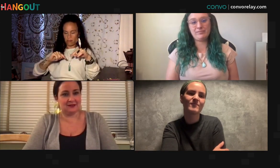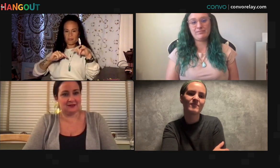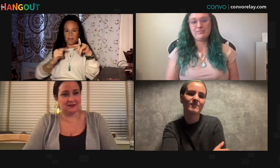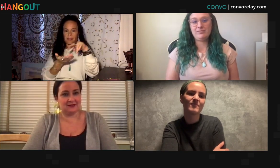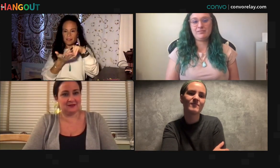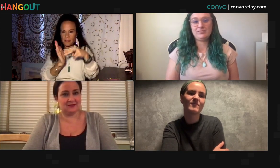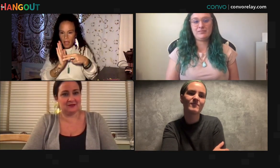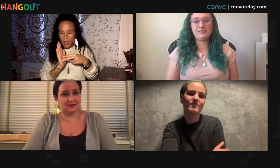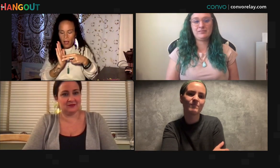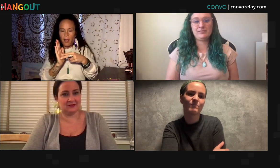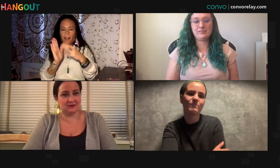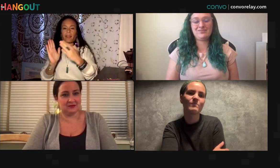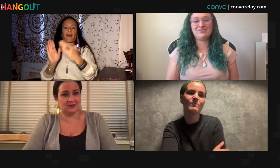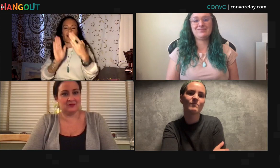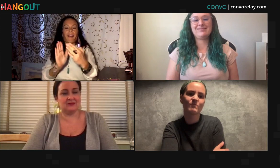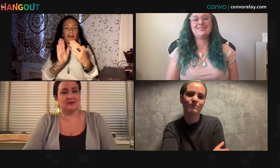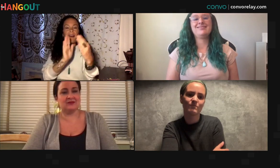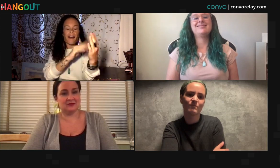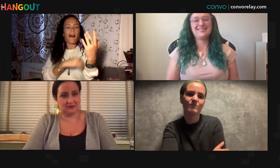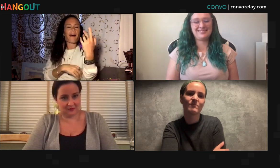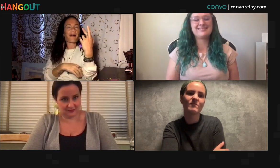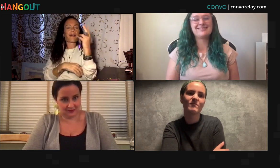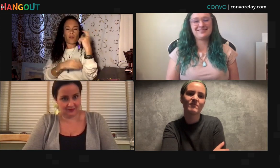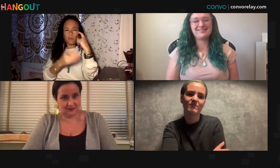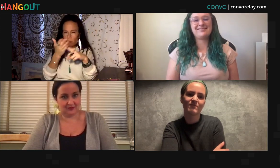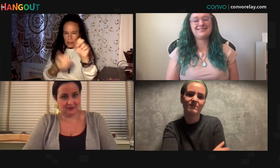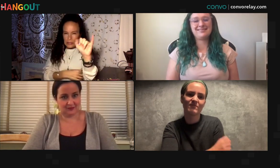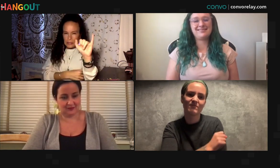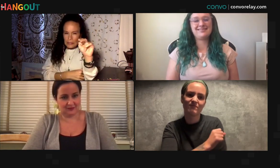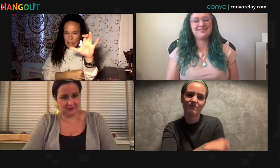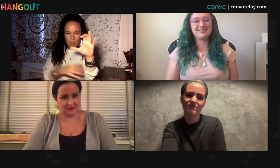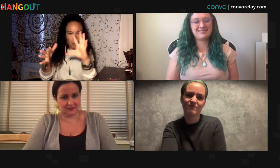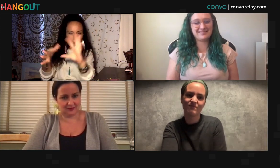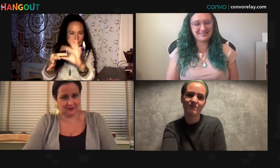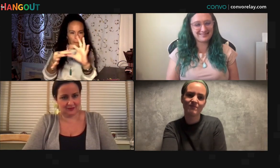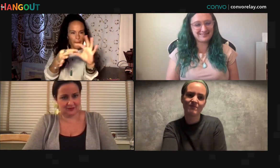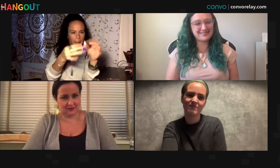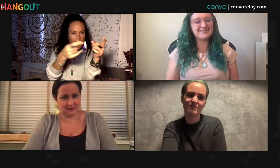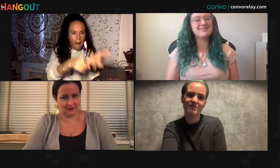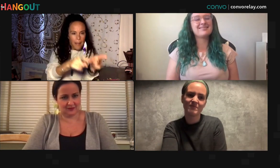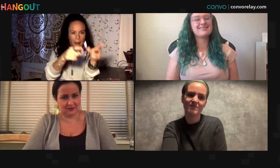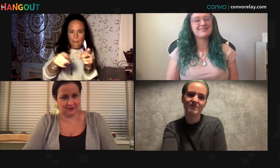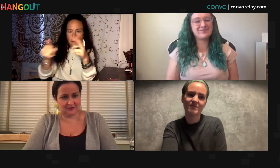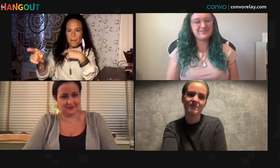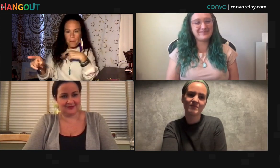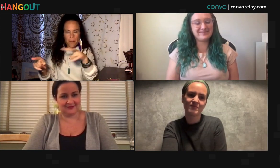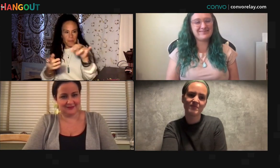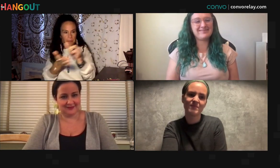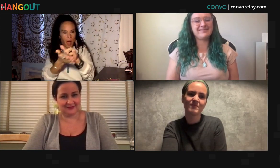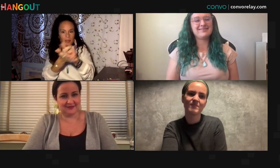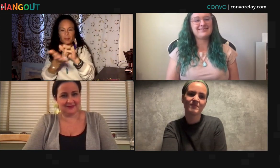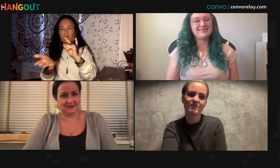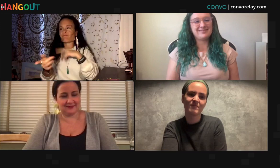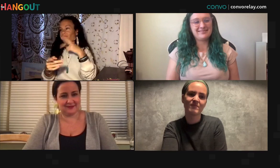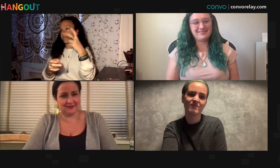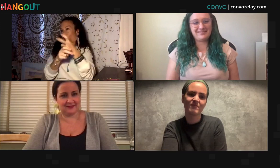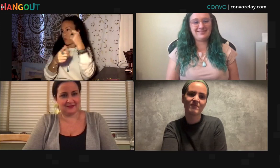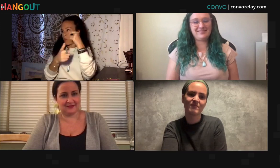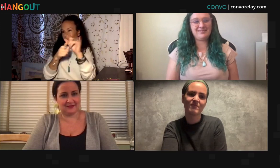sudden it turned so silent. And I went through the intention, and I went through all these